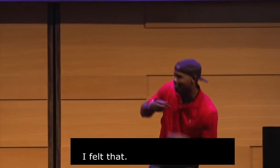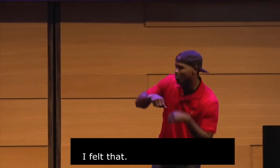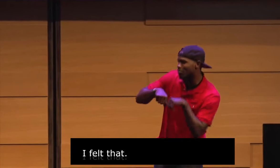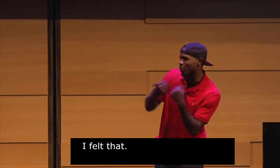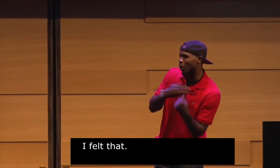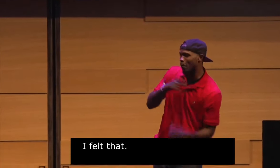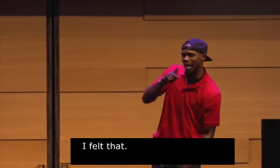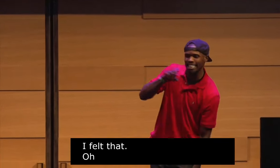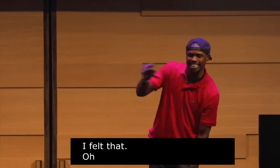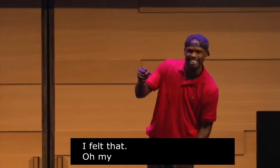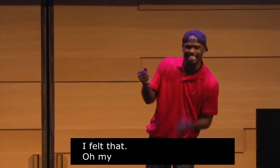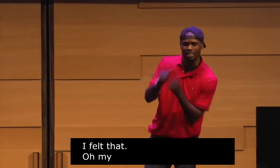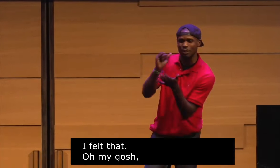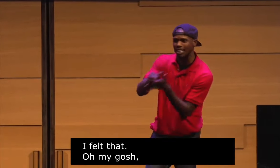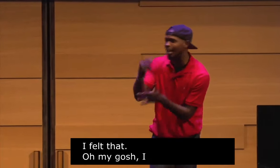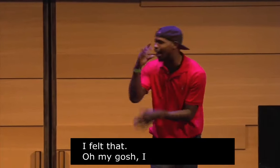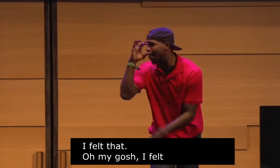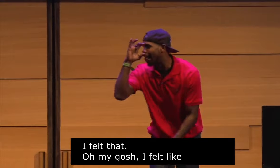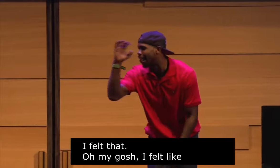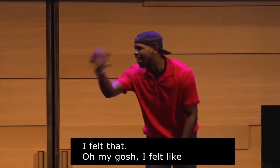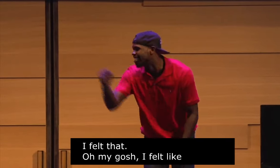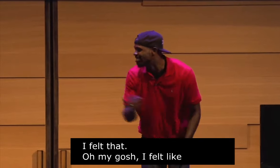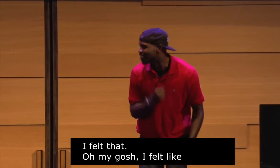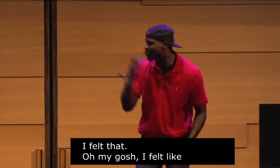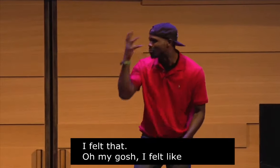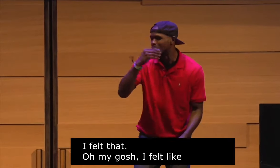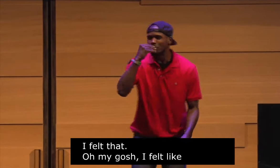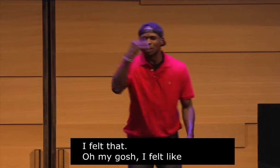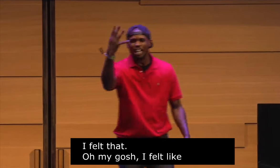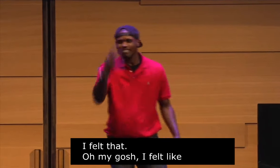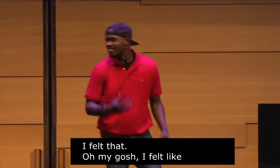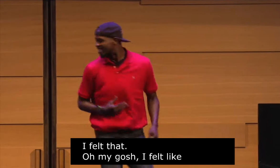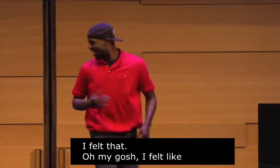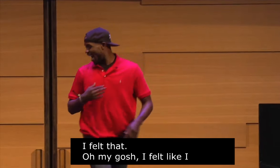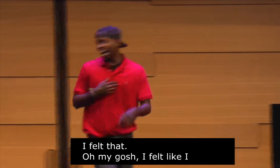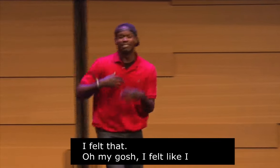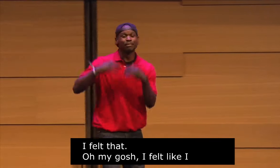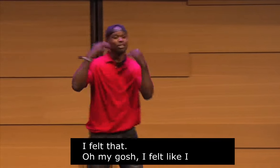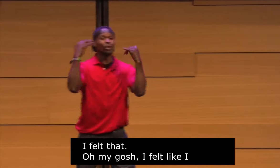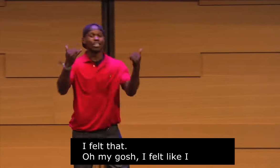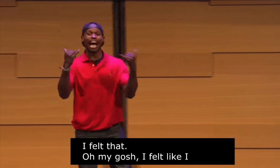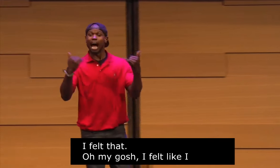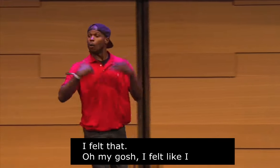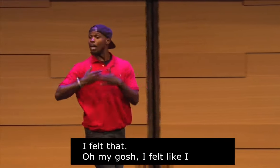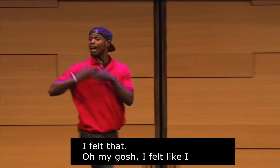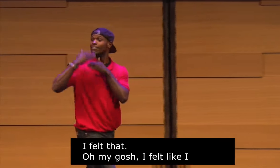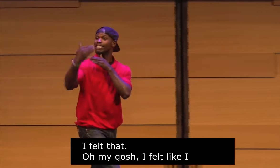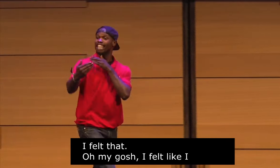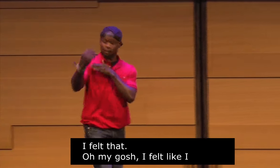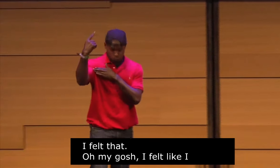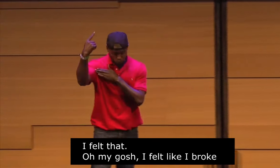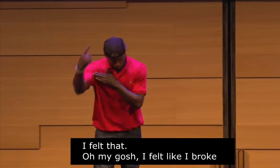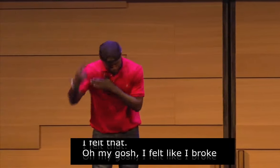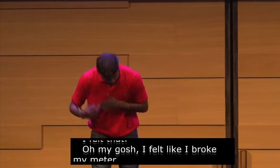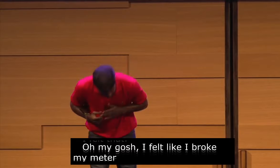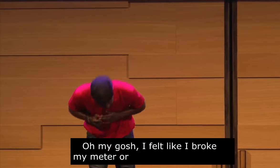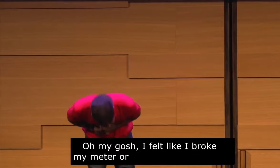I felt that. Oh my gosh, I felt like I broke my knee or something, just encapsulated by that energy. Wow, that was